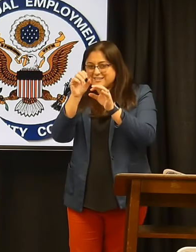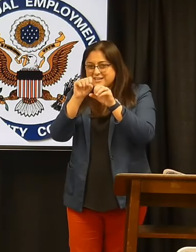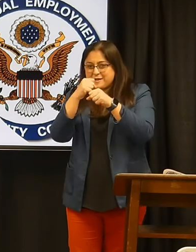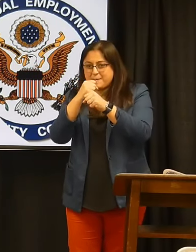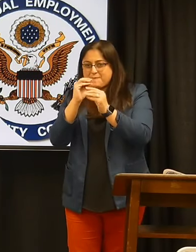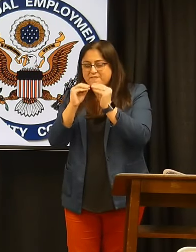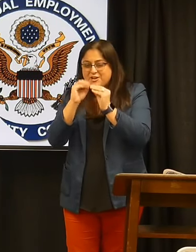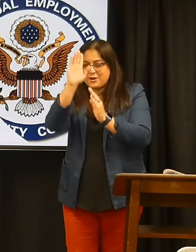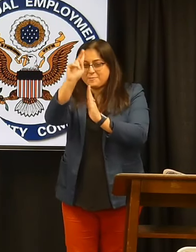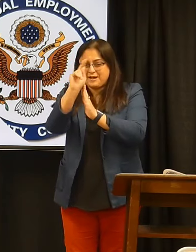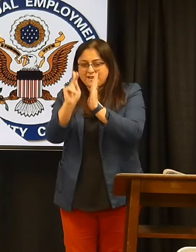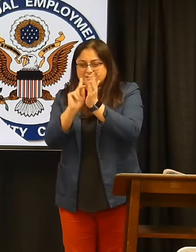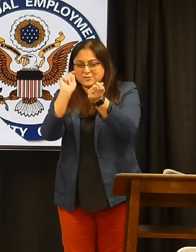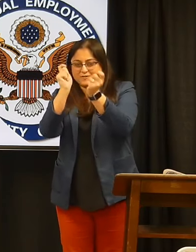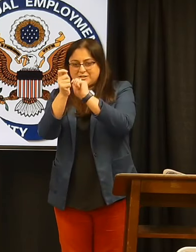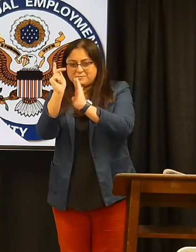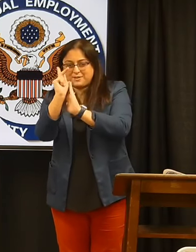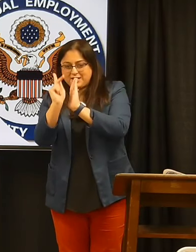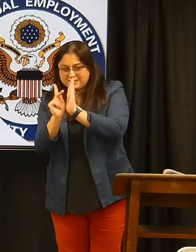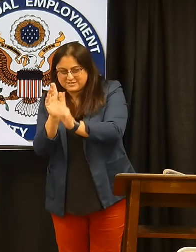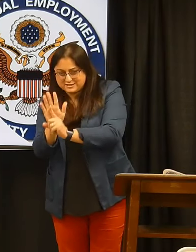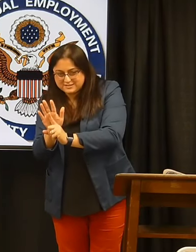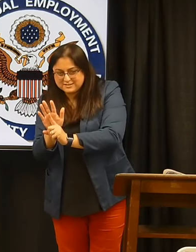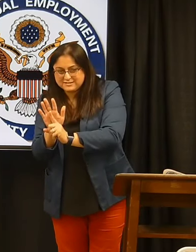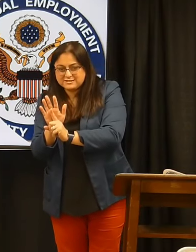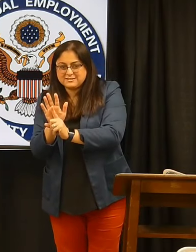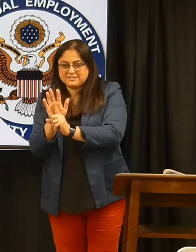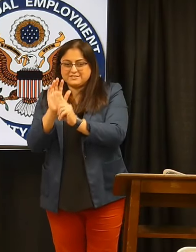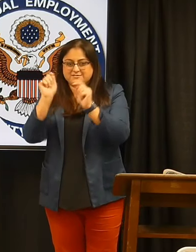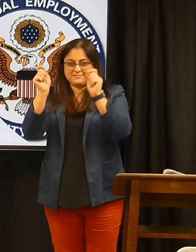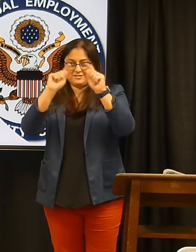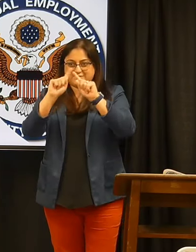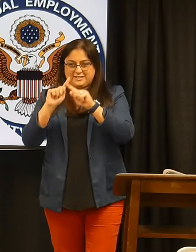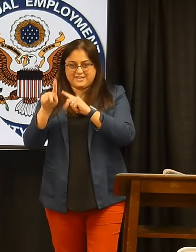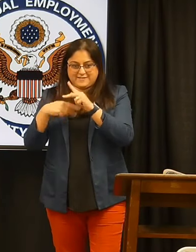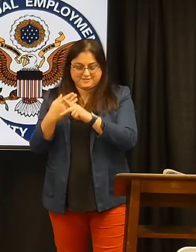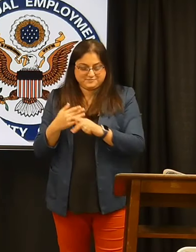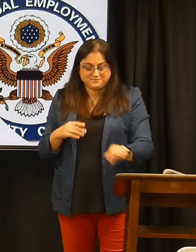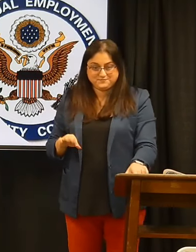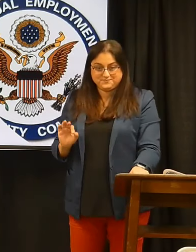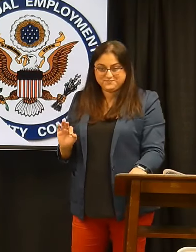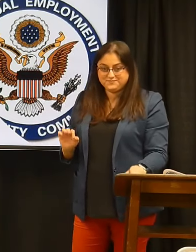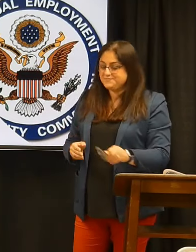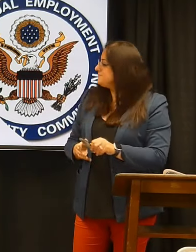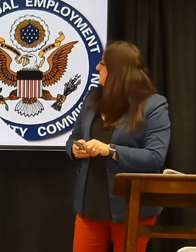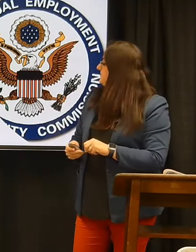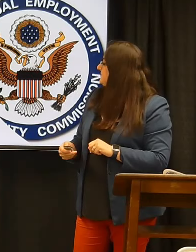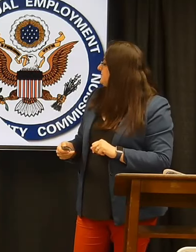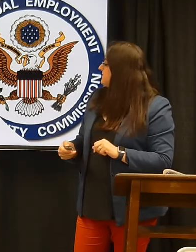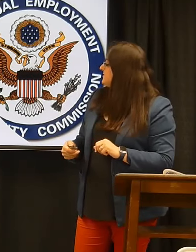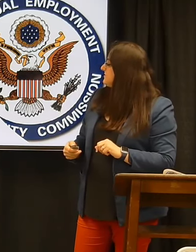be changing policies, those kind of things.